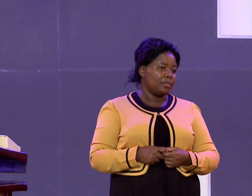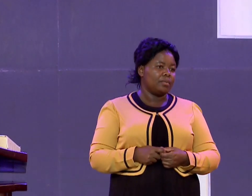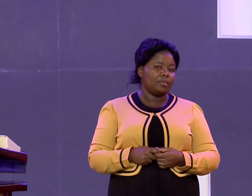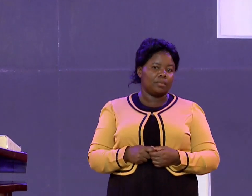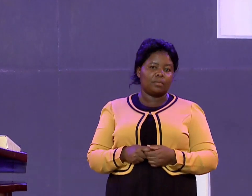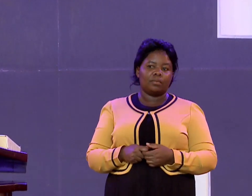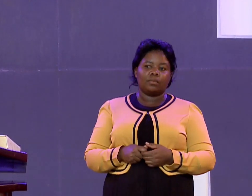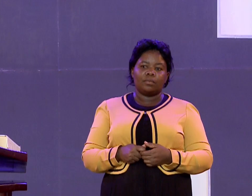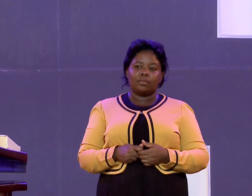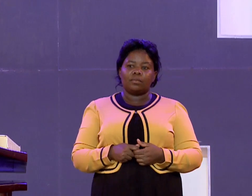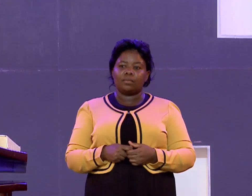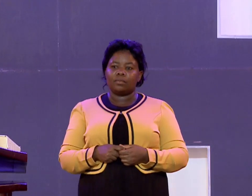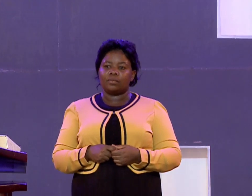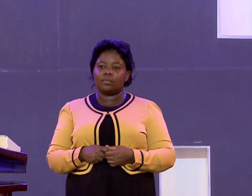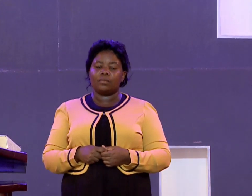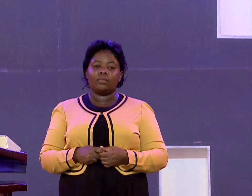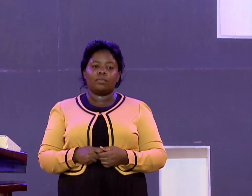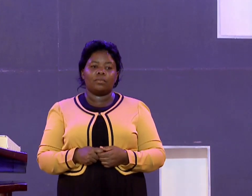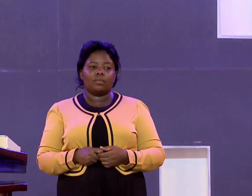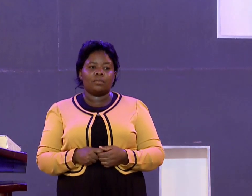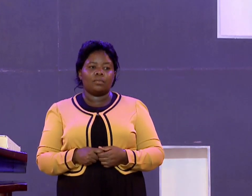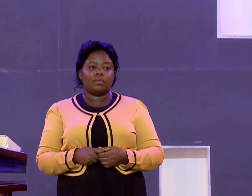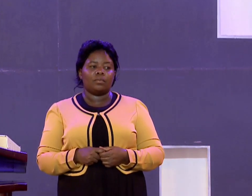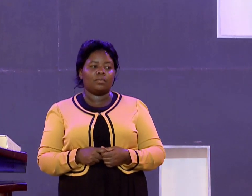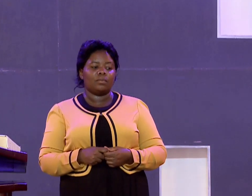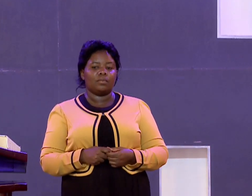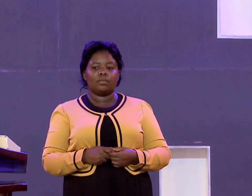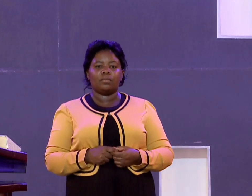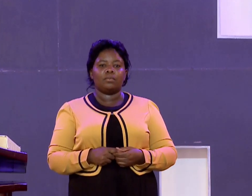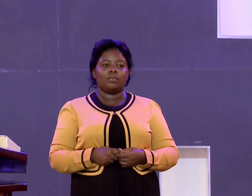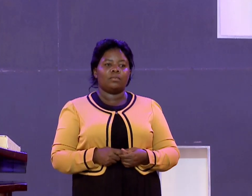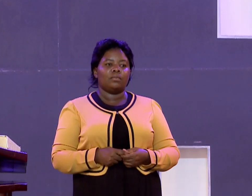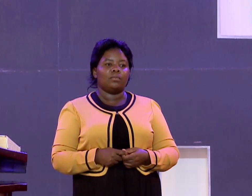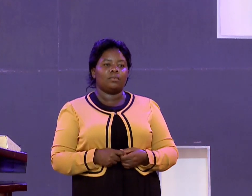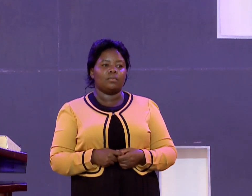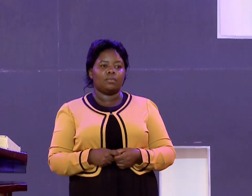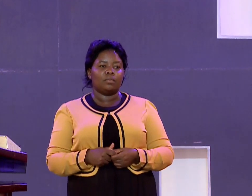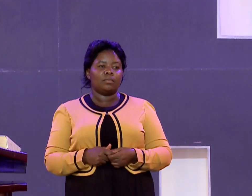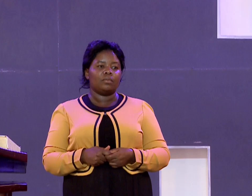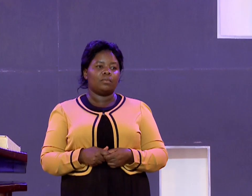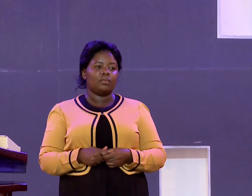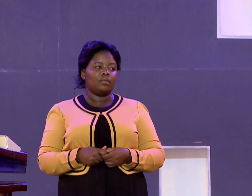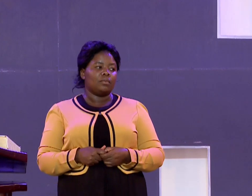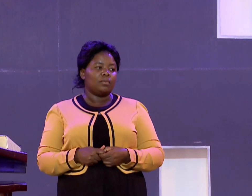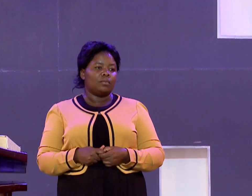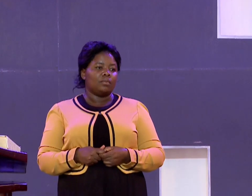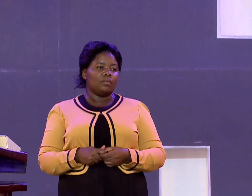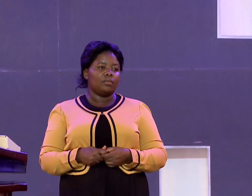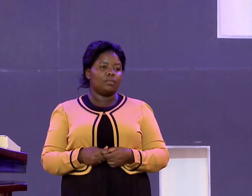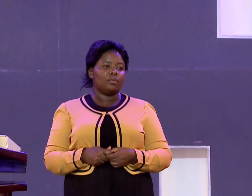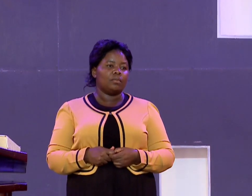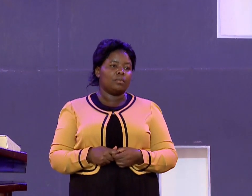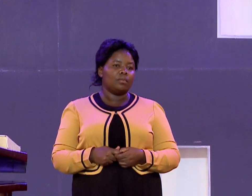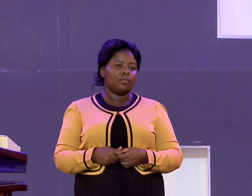question. Oberengo obuza. Owanika omukono. You lift up your hand. Naye oba teri